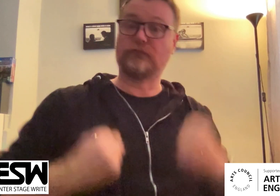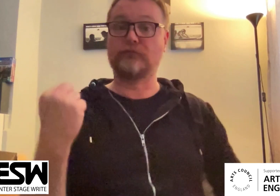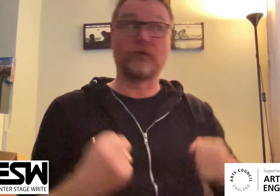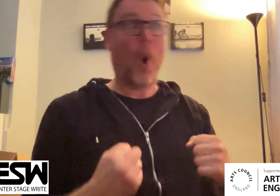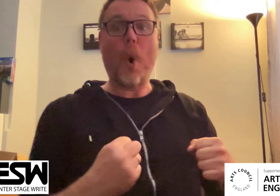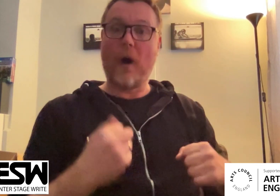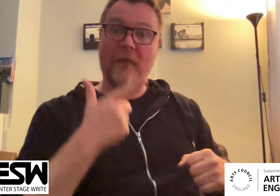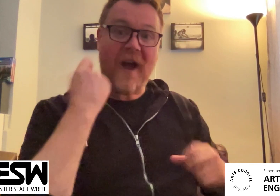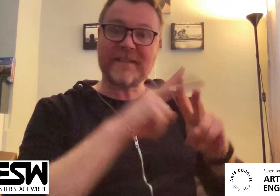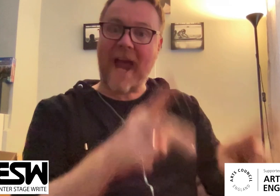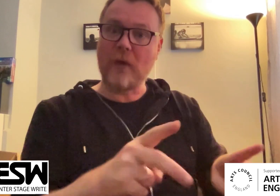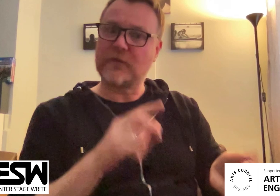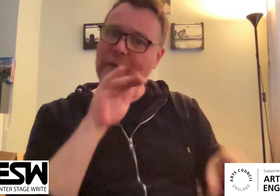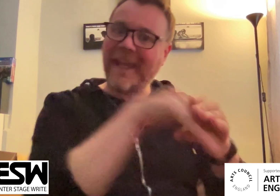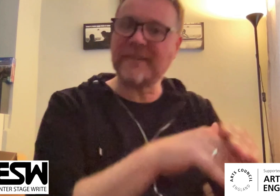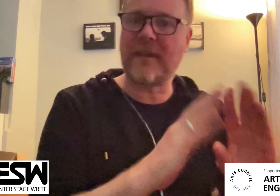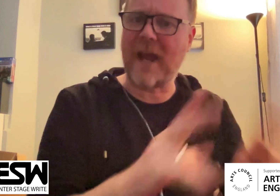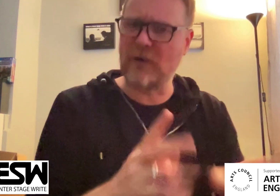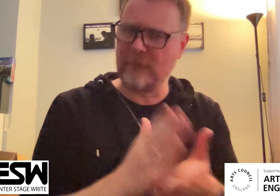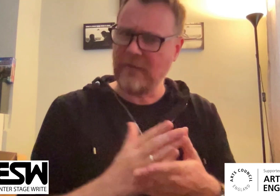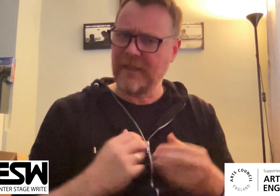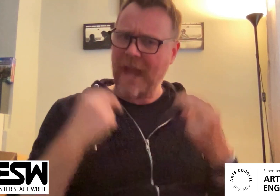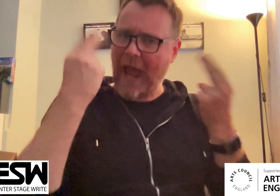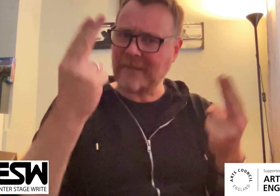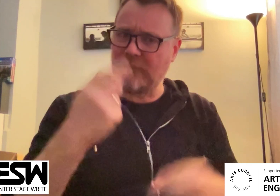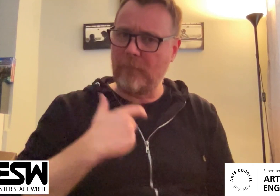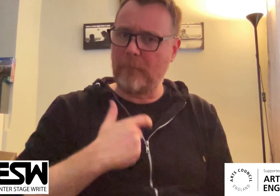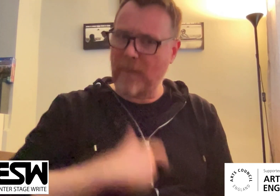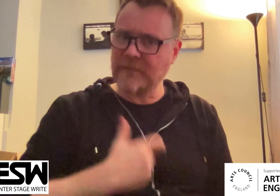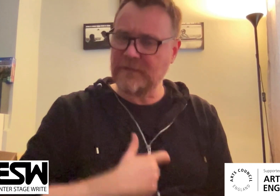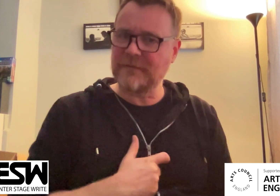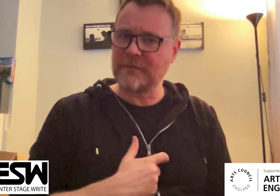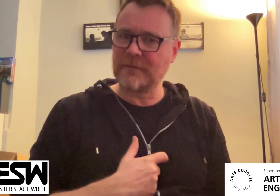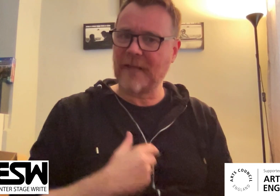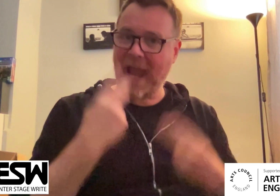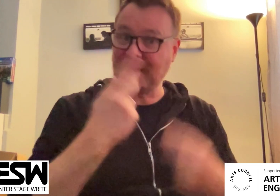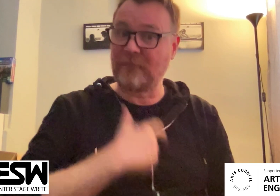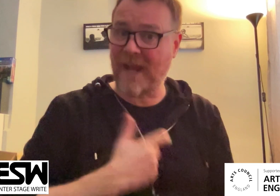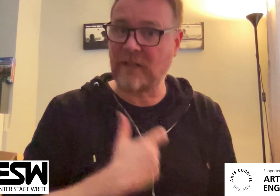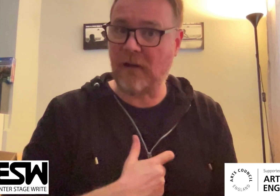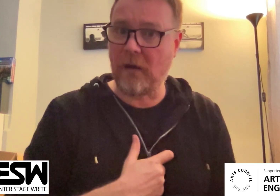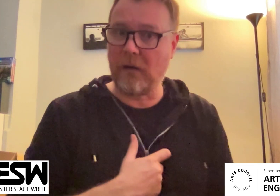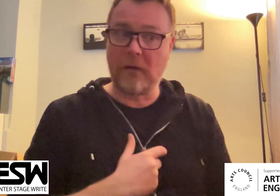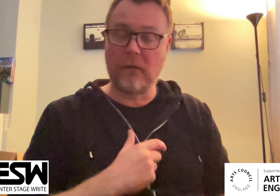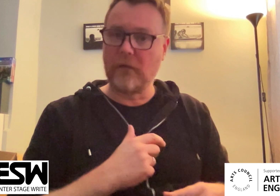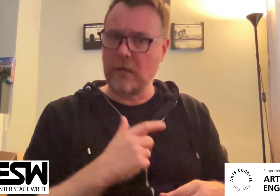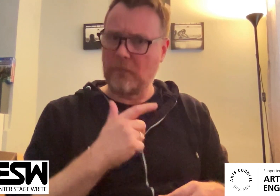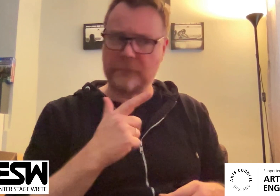house. She ignored her mother and father and went out for a little stroll on her own and discovered the house and then went in the house. That's quite an